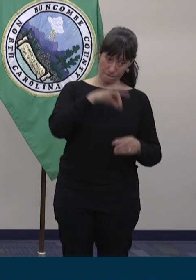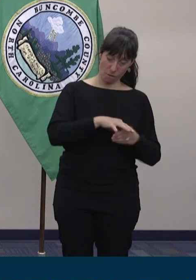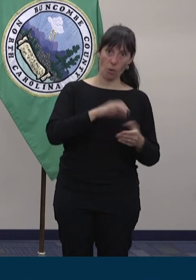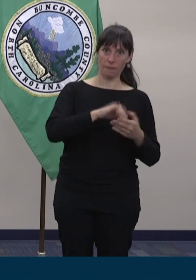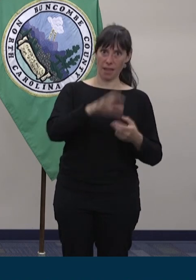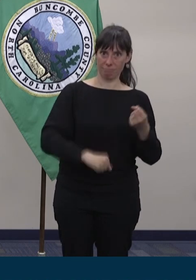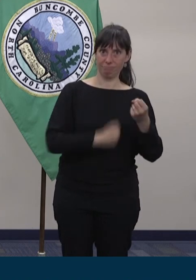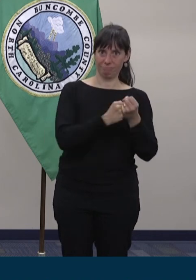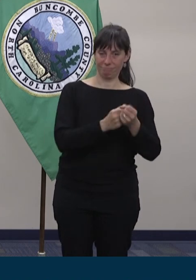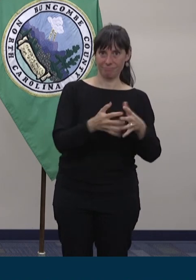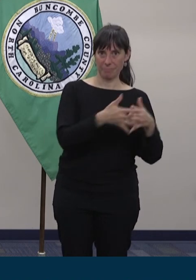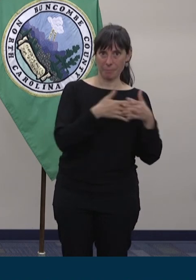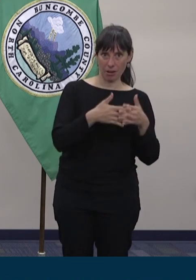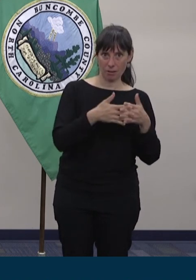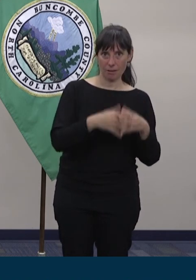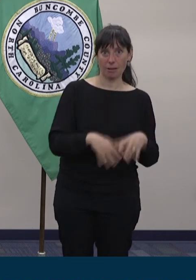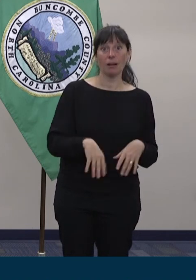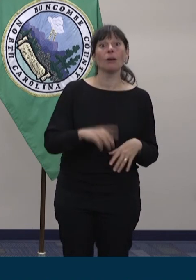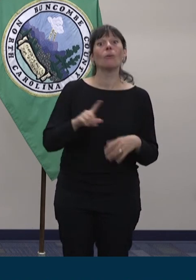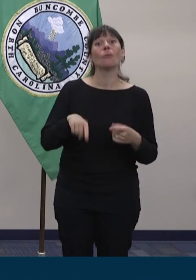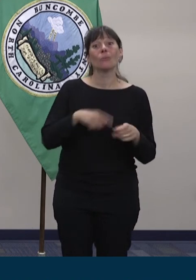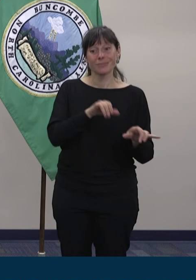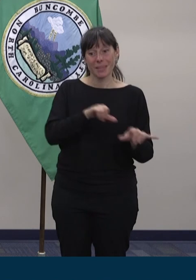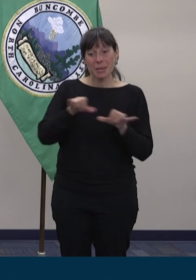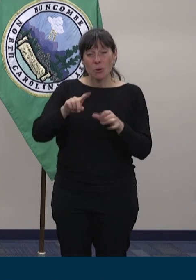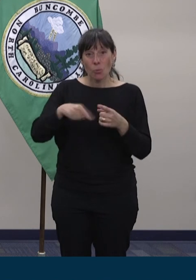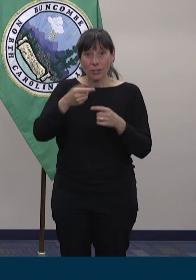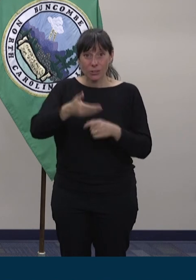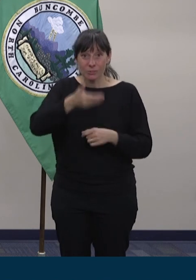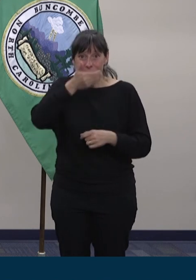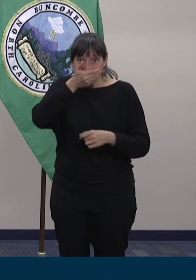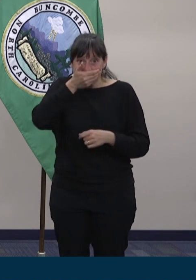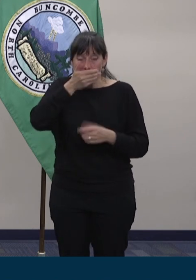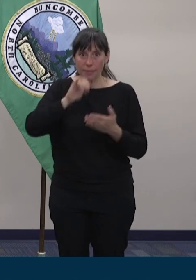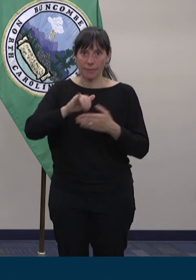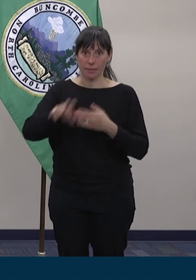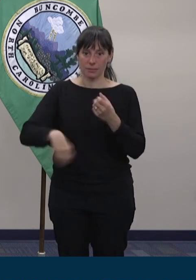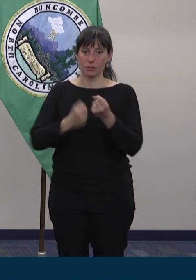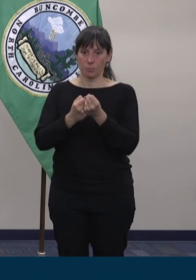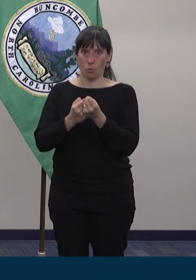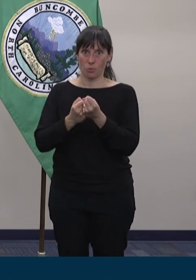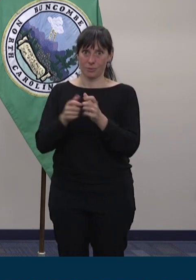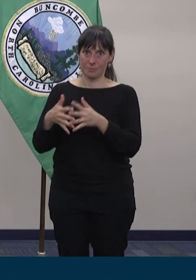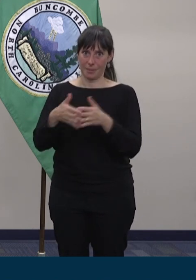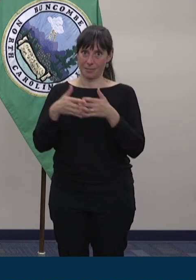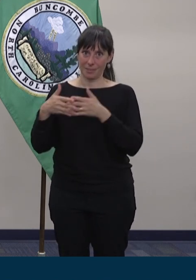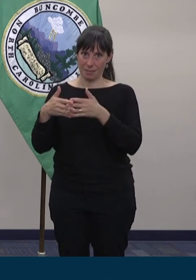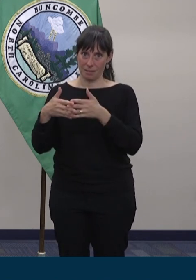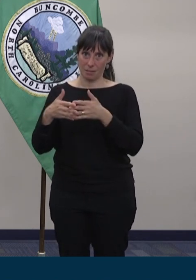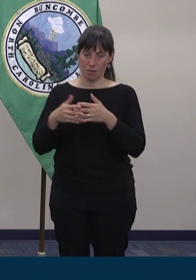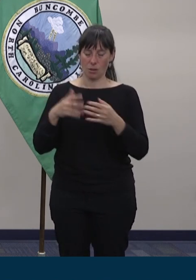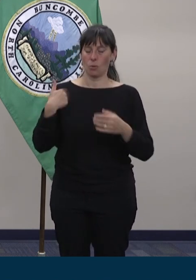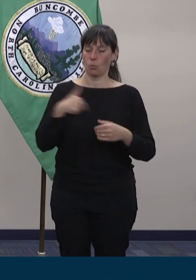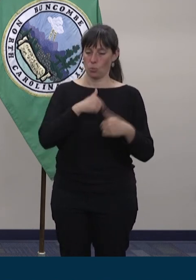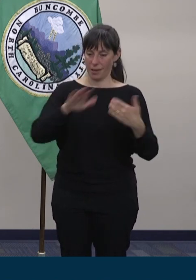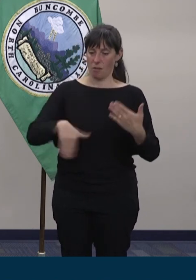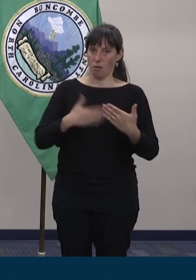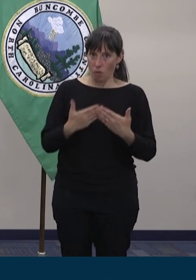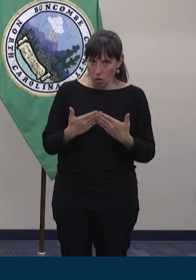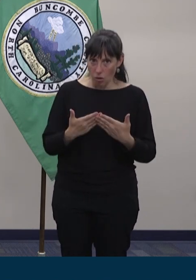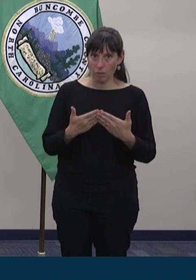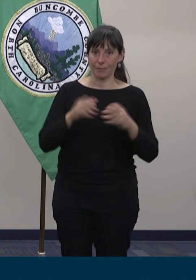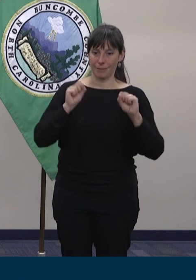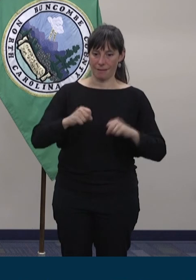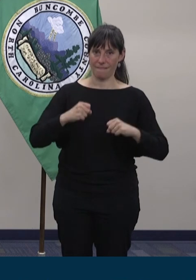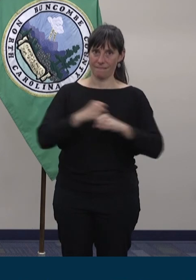nation, a common enemy is ravaging our most vulnerable, and each and every one of us has the capacity to fight